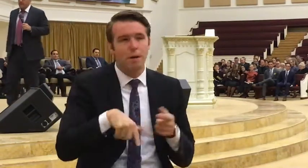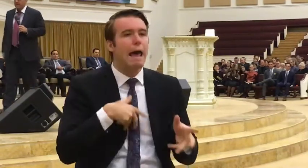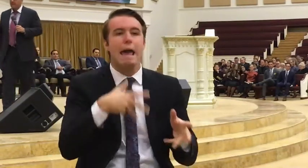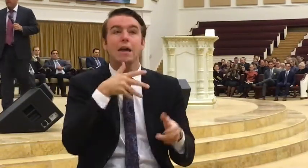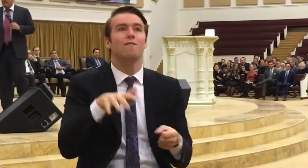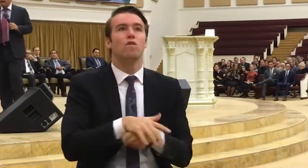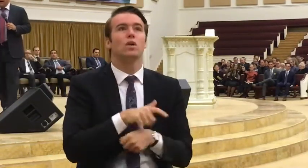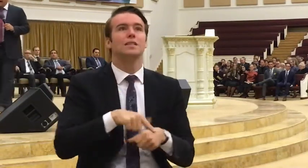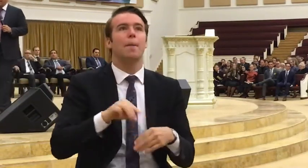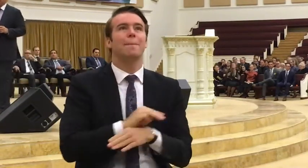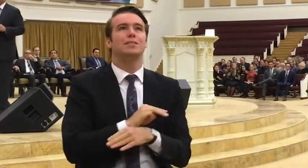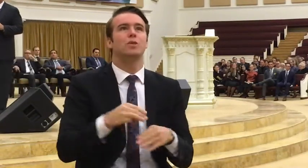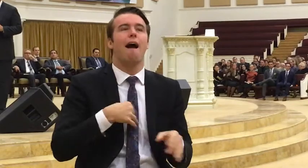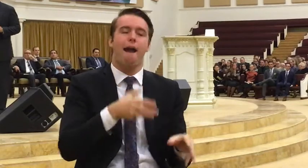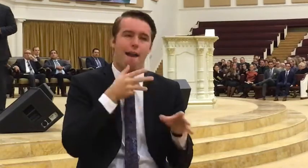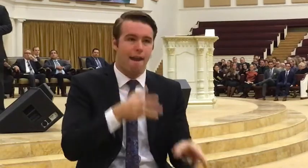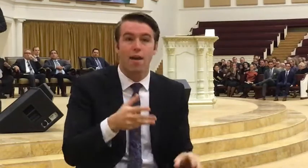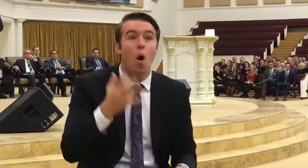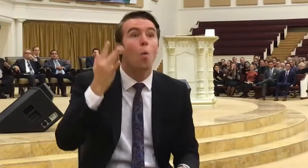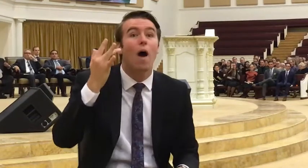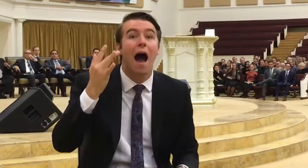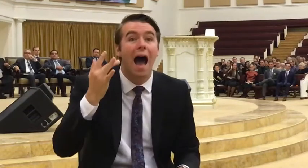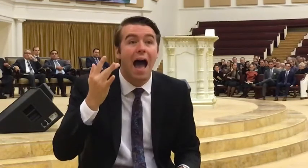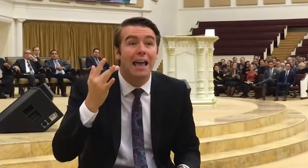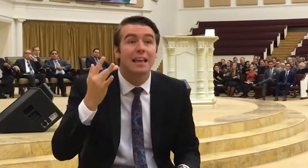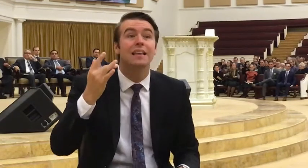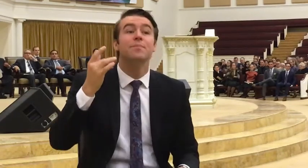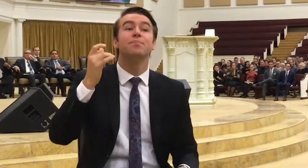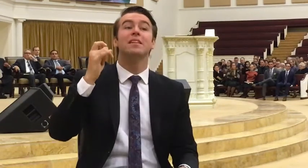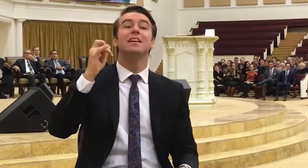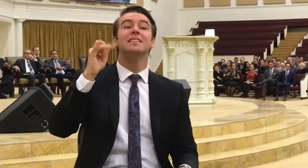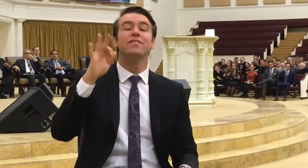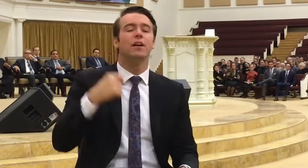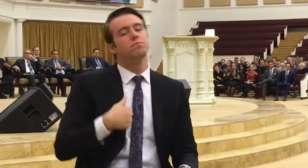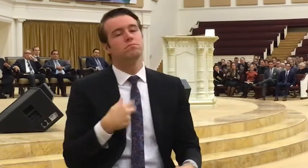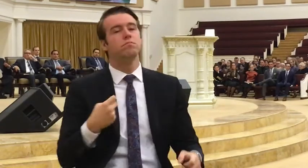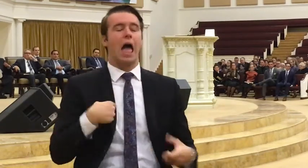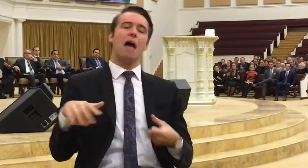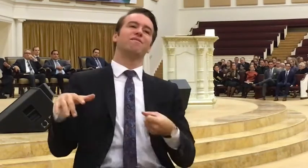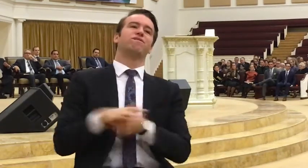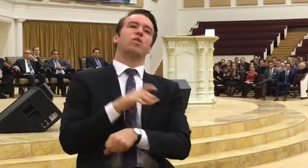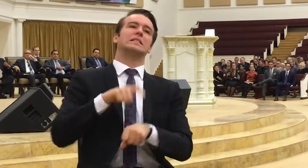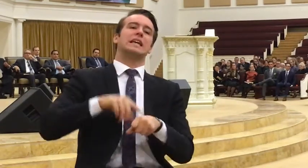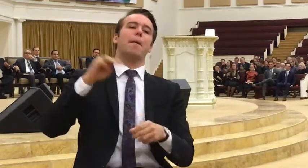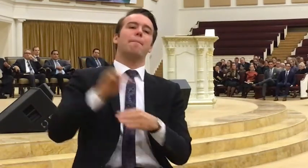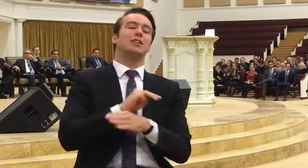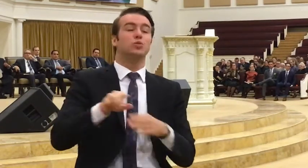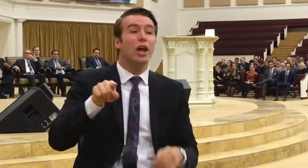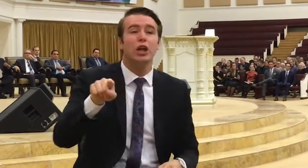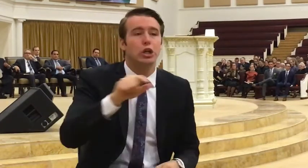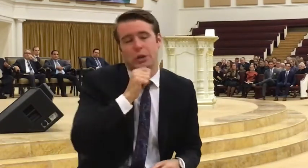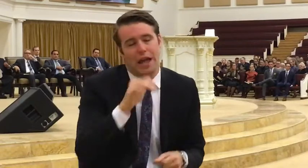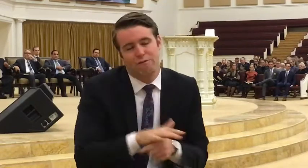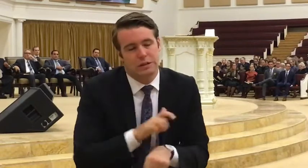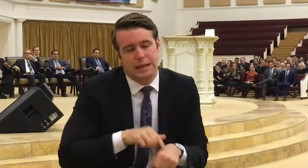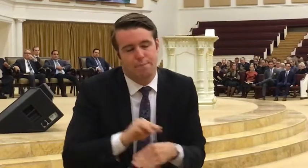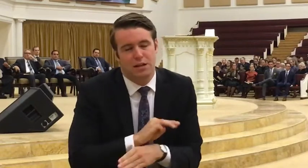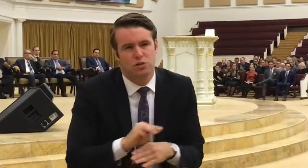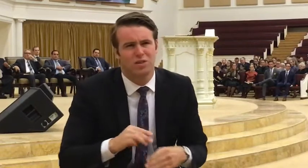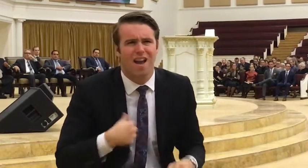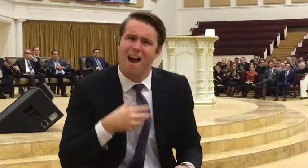it. As if to say that I'm in full-time ministry and you're not.